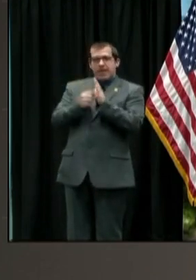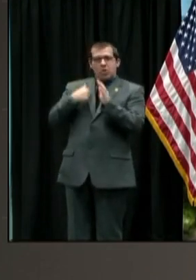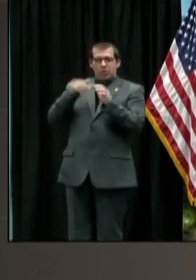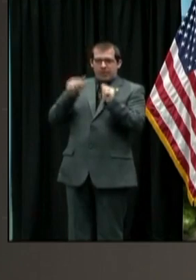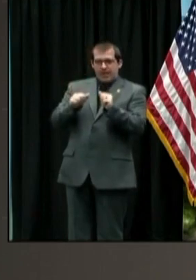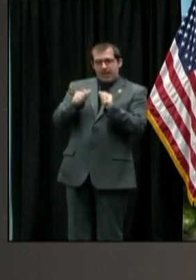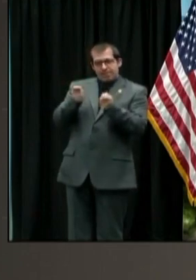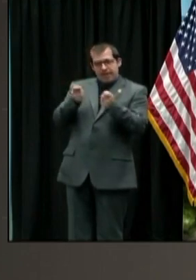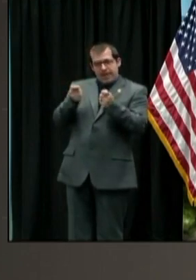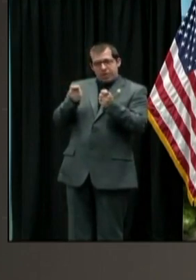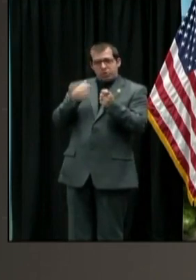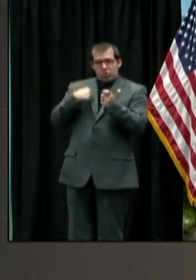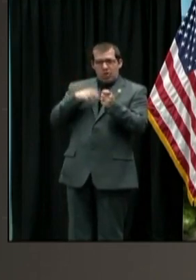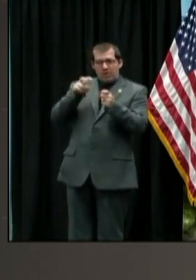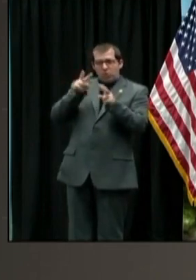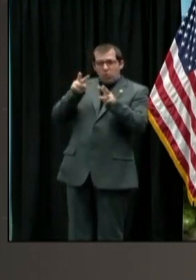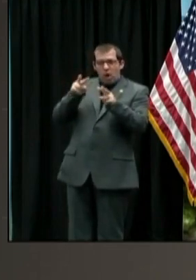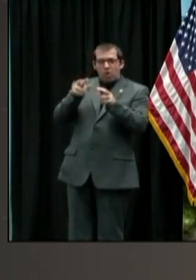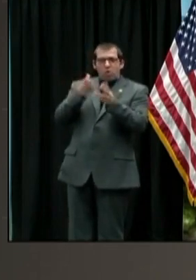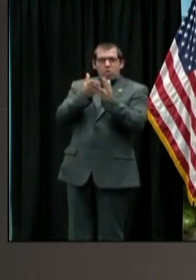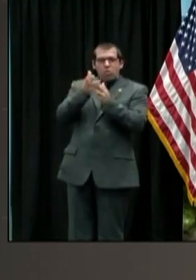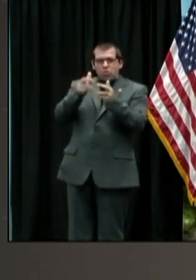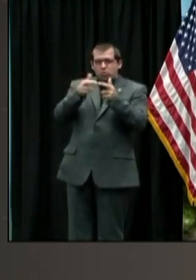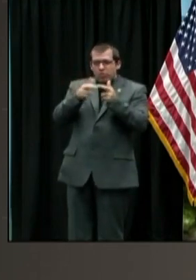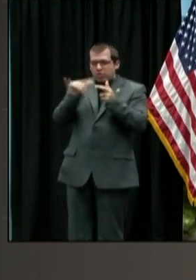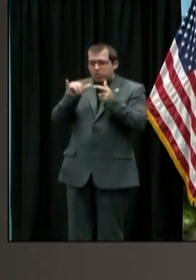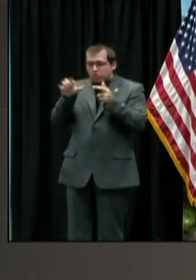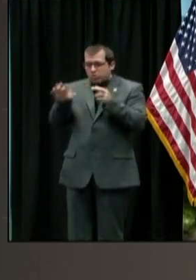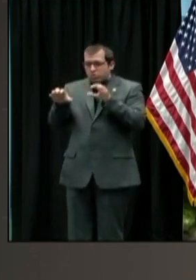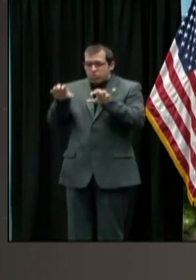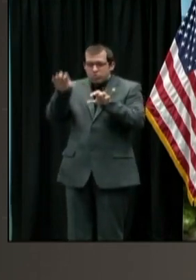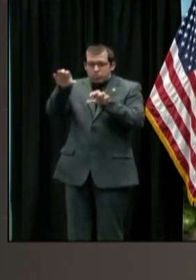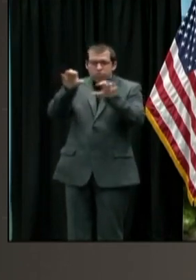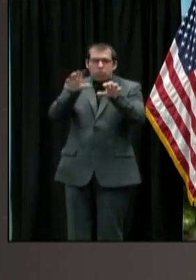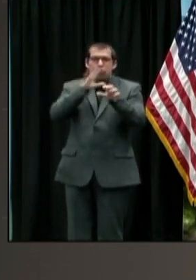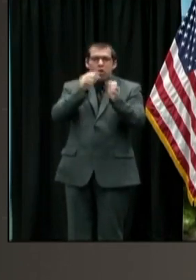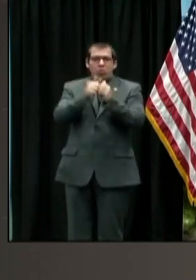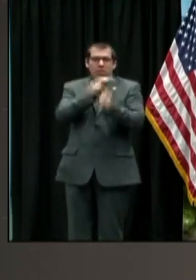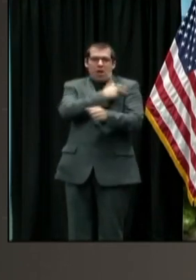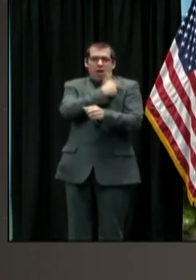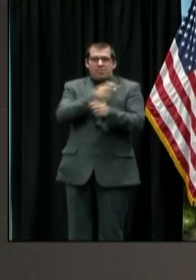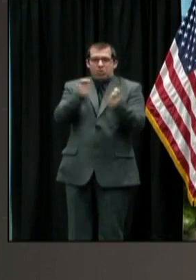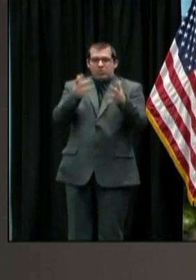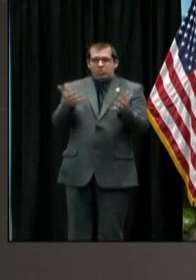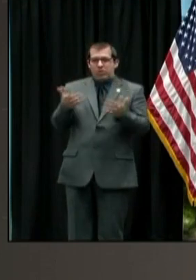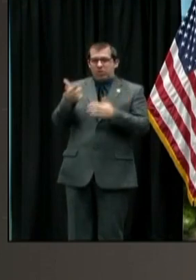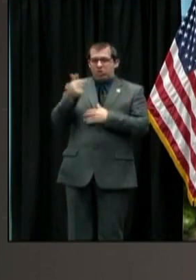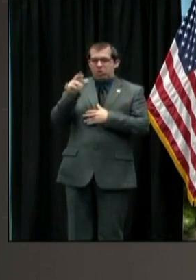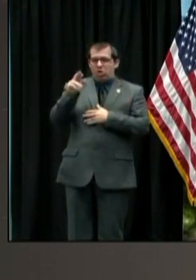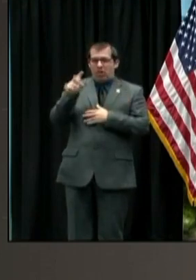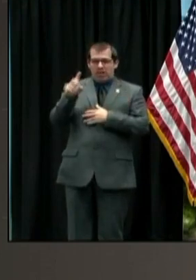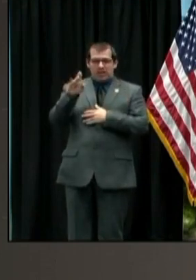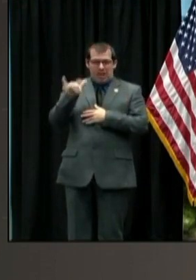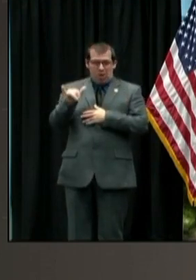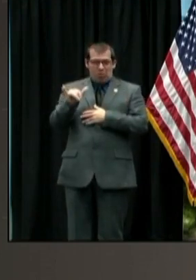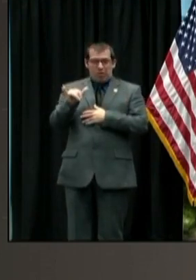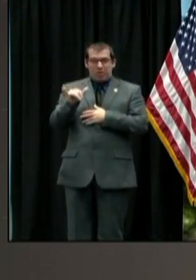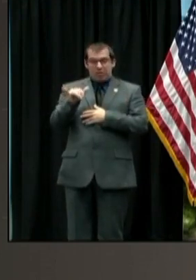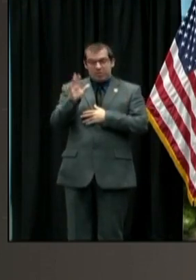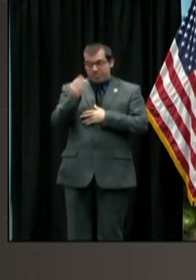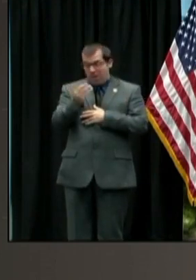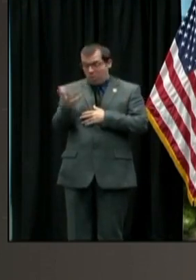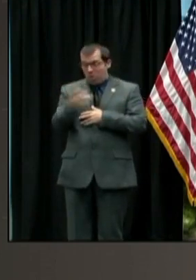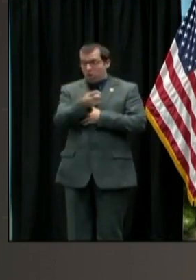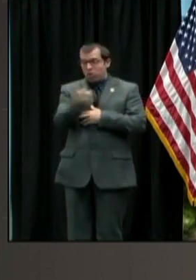to watch it by region as well. Talking to the hospital administrator here in Garland County, that by the way, you in